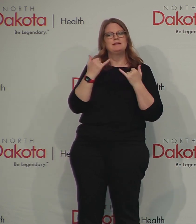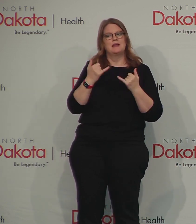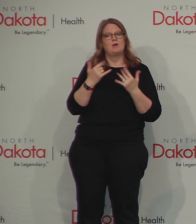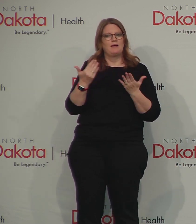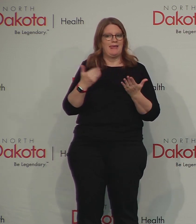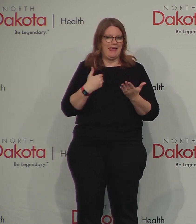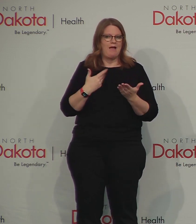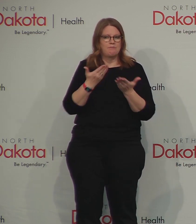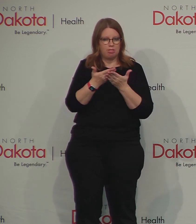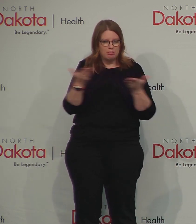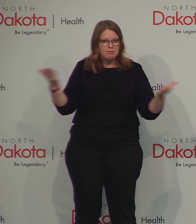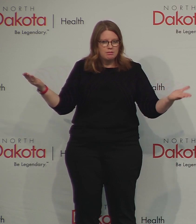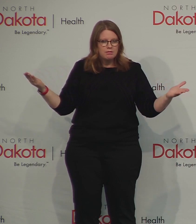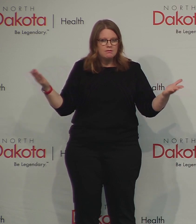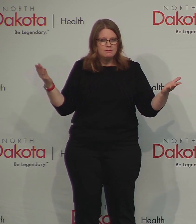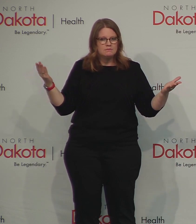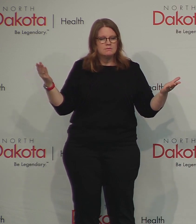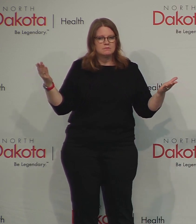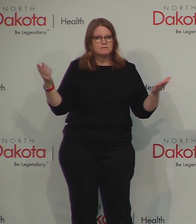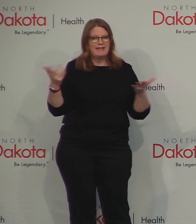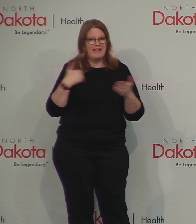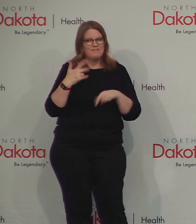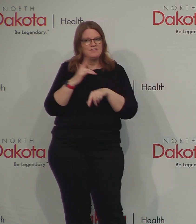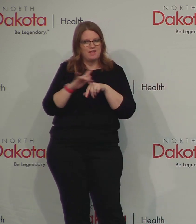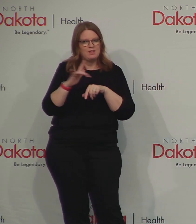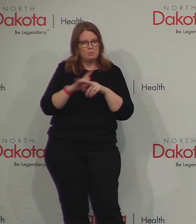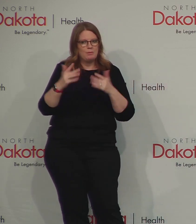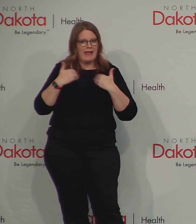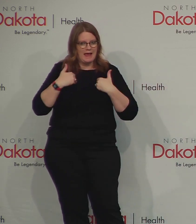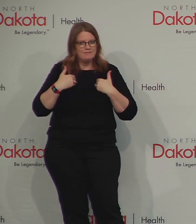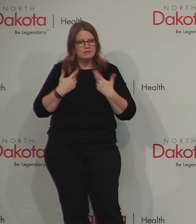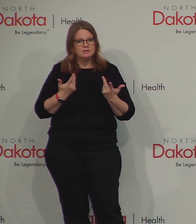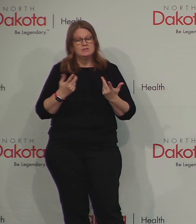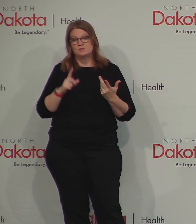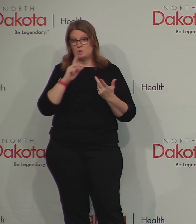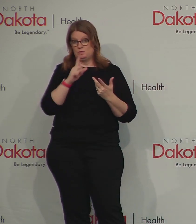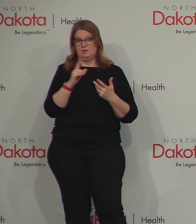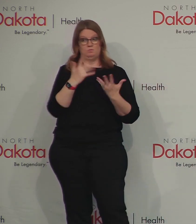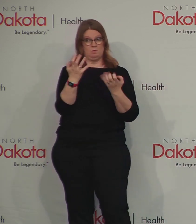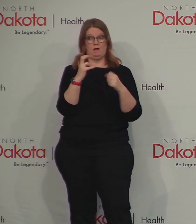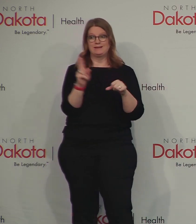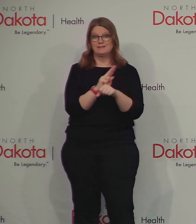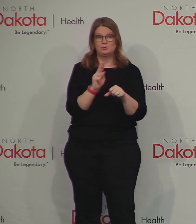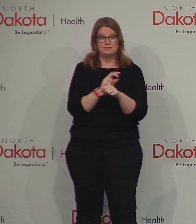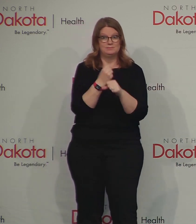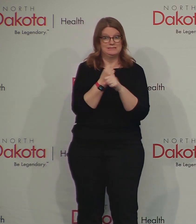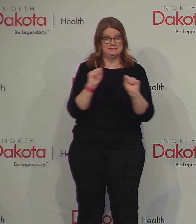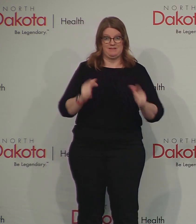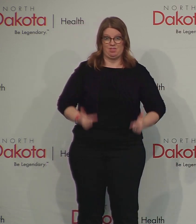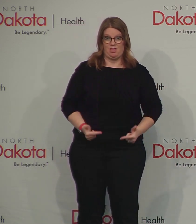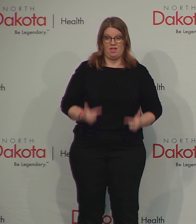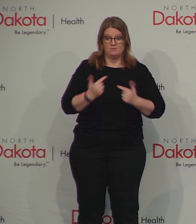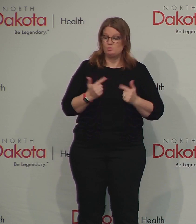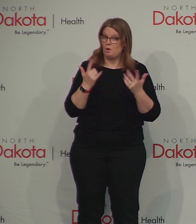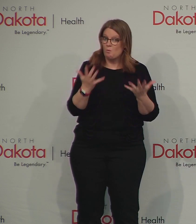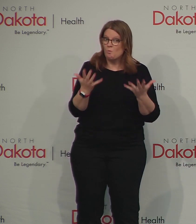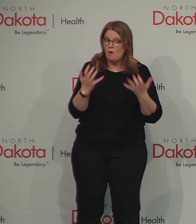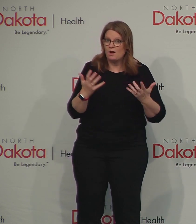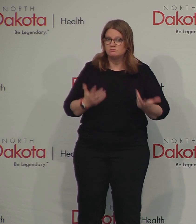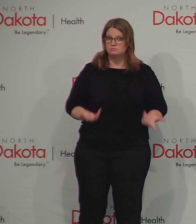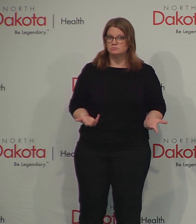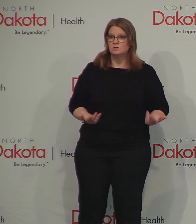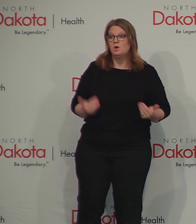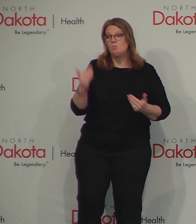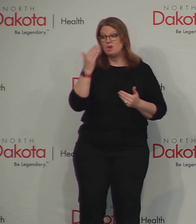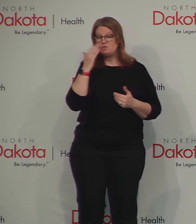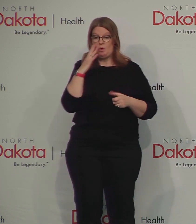these therapeutics here in North Dakota. So again, we want to get them off the shelf and use them to save lives. We know that we know that where they have been